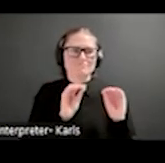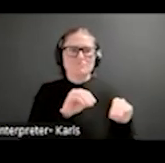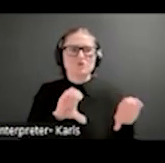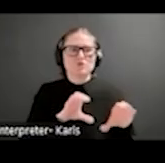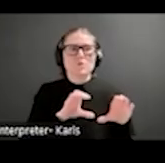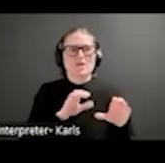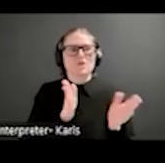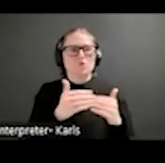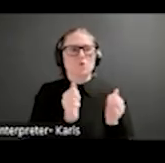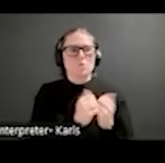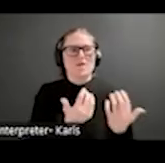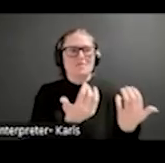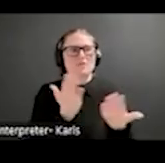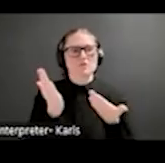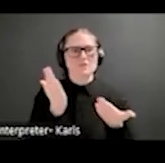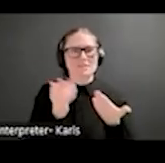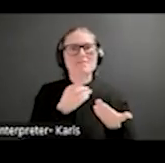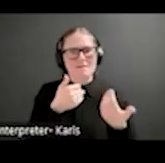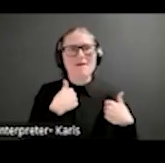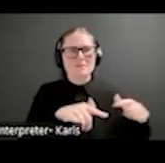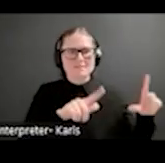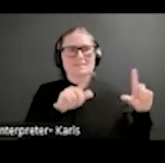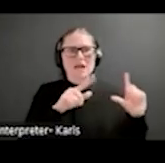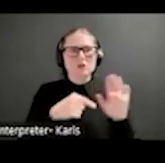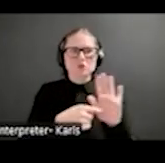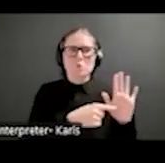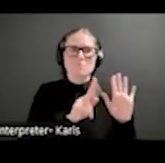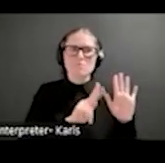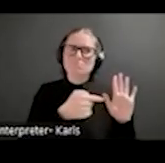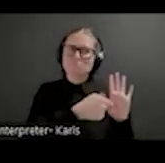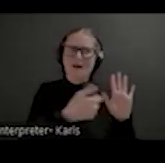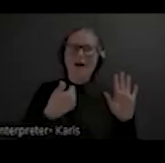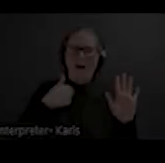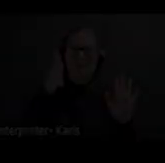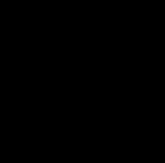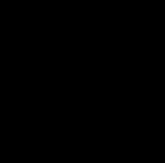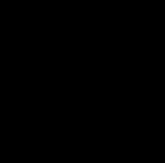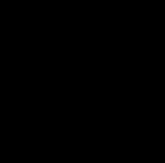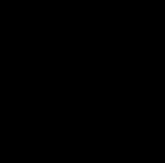and they have a sign showing people that there's a hearing loop there.